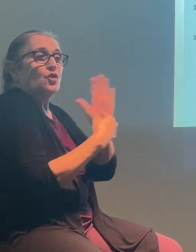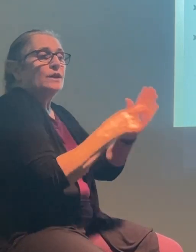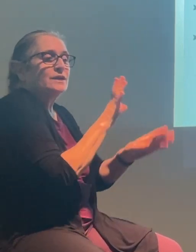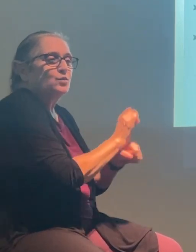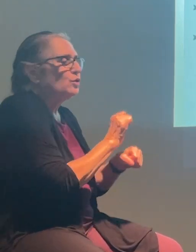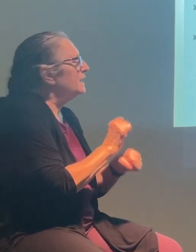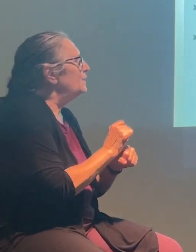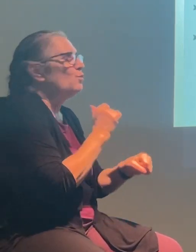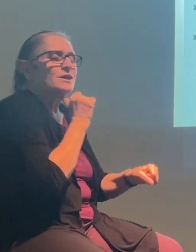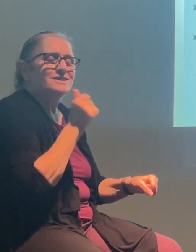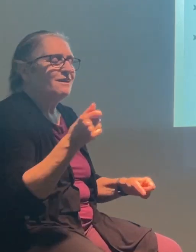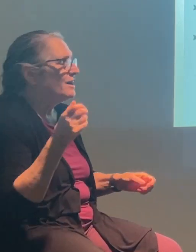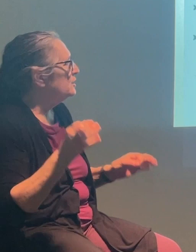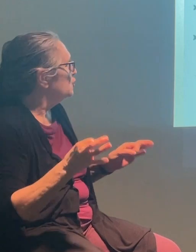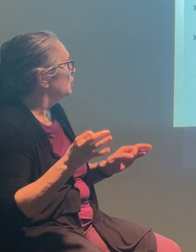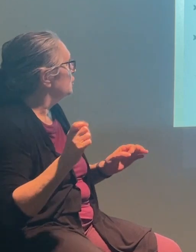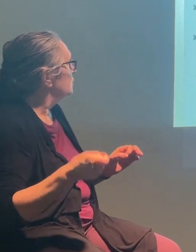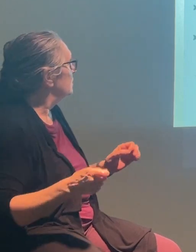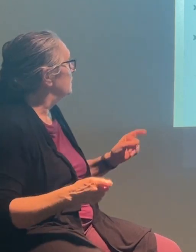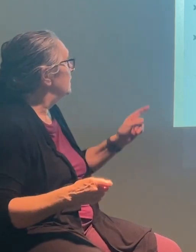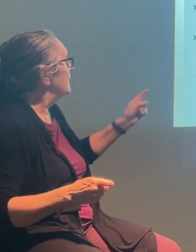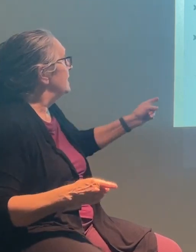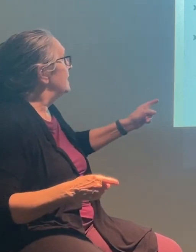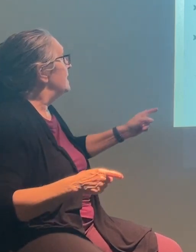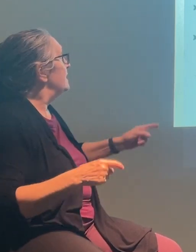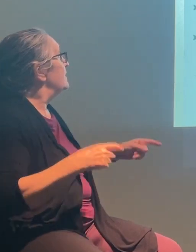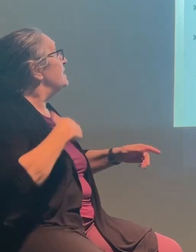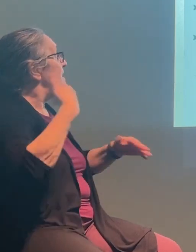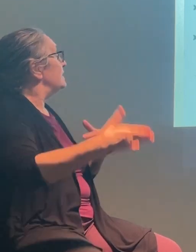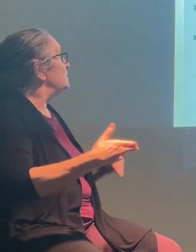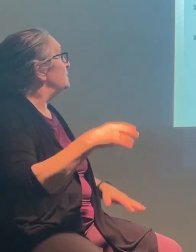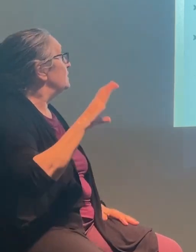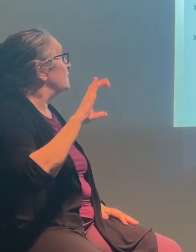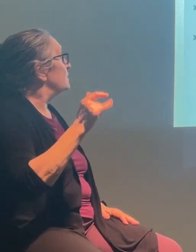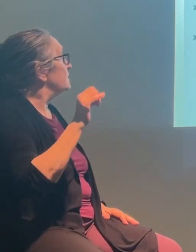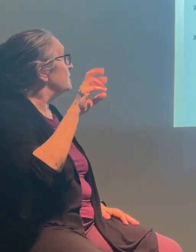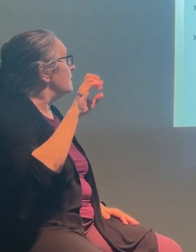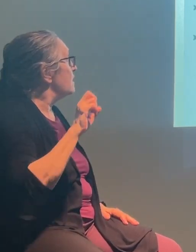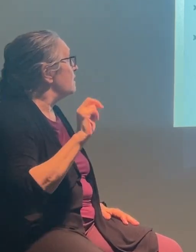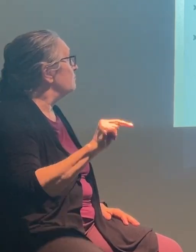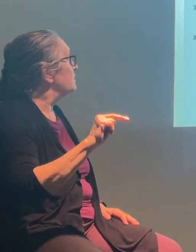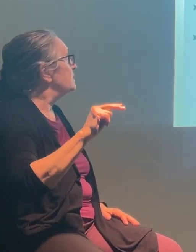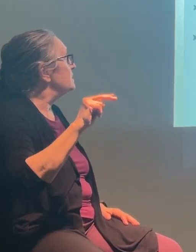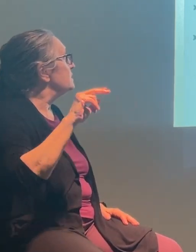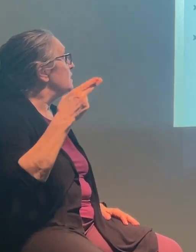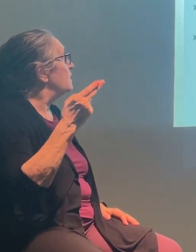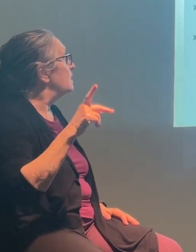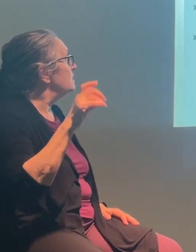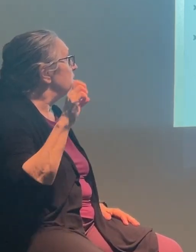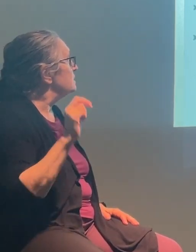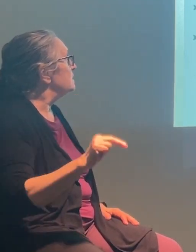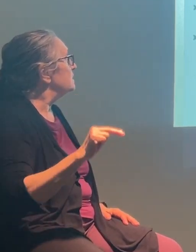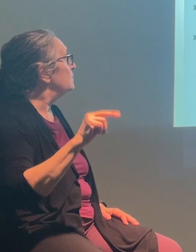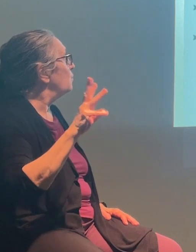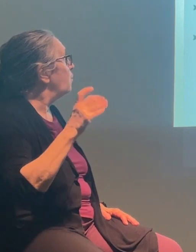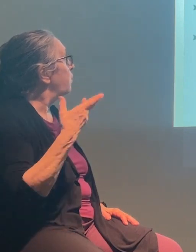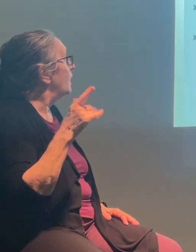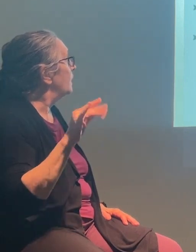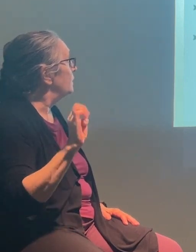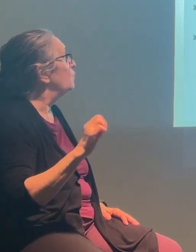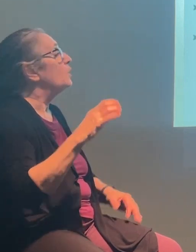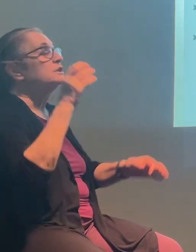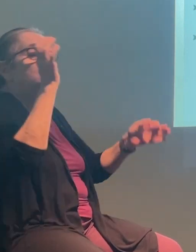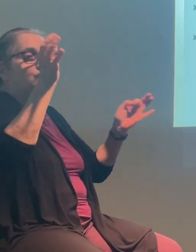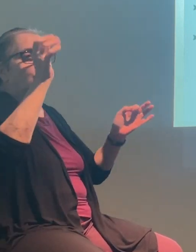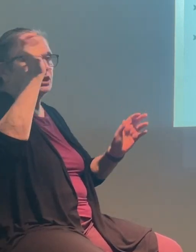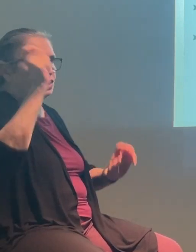Clarence Hudson White was the judge the following year. The two men are judges at the Chicago Art